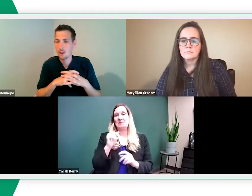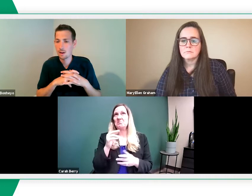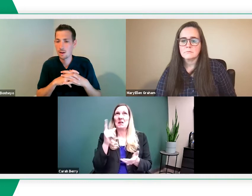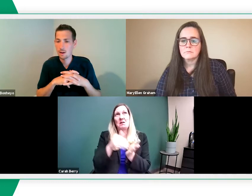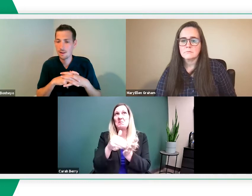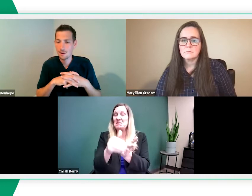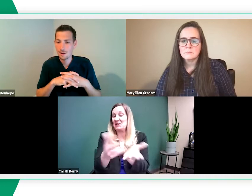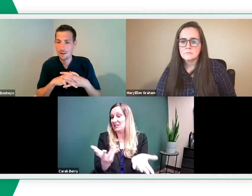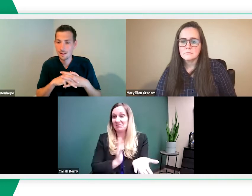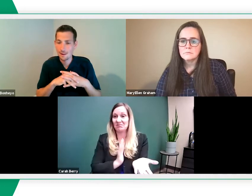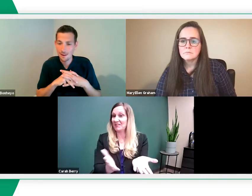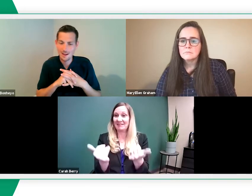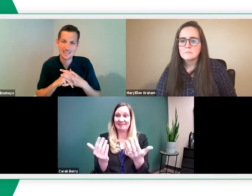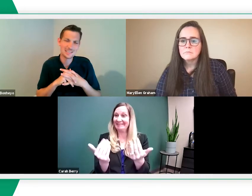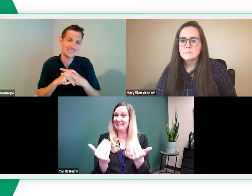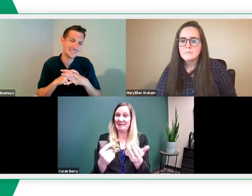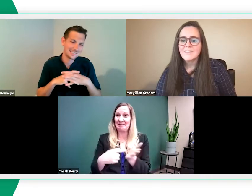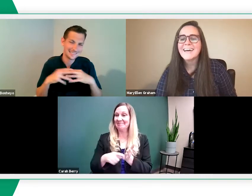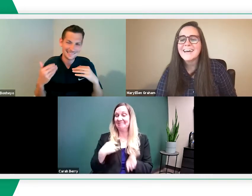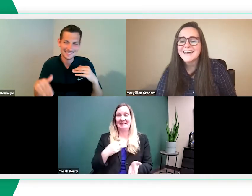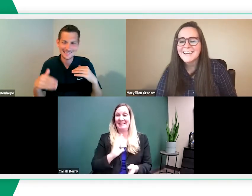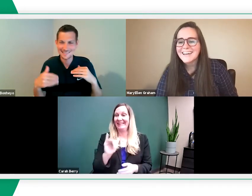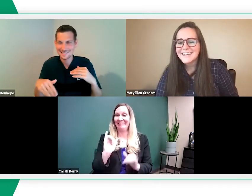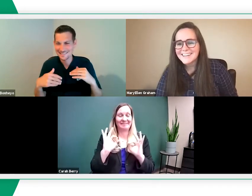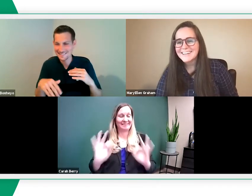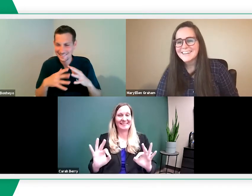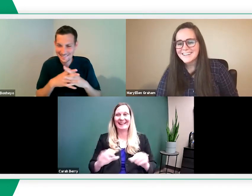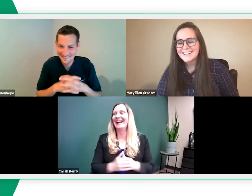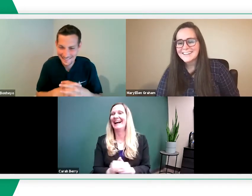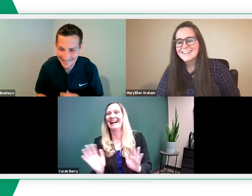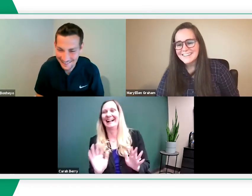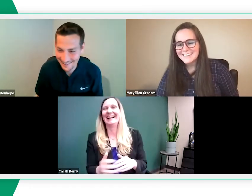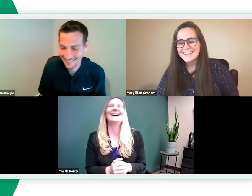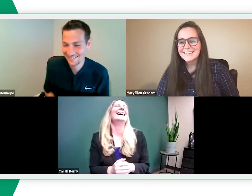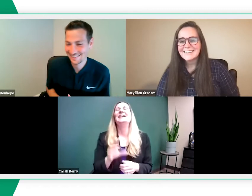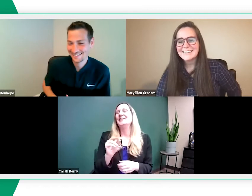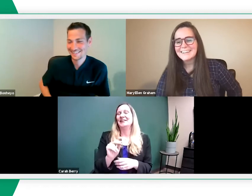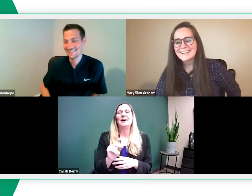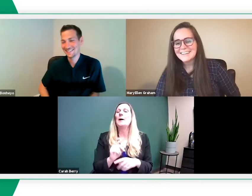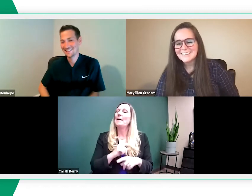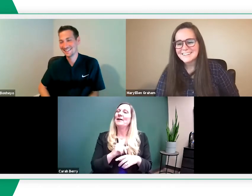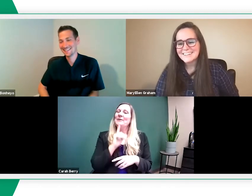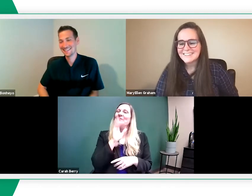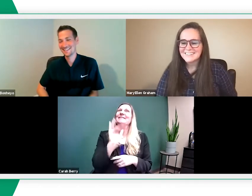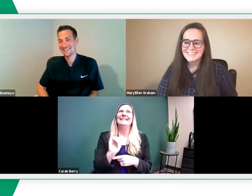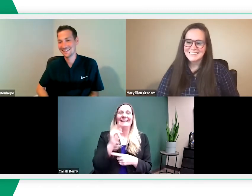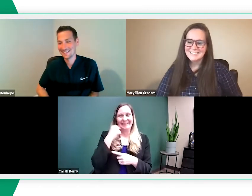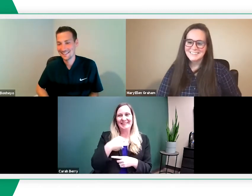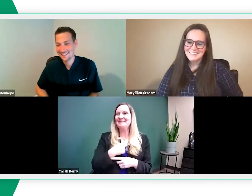Come on, Todd. Todd, you can visit me. You could give me $1 million to visit me. I'd be happy to have you give me that to visit me.